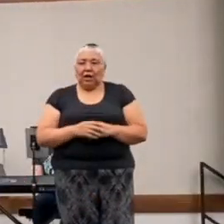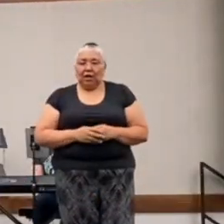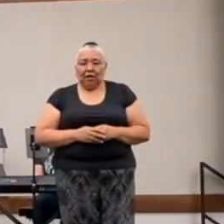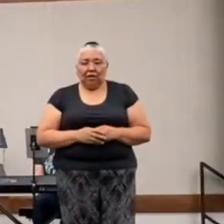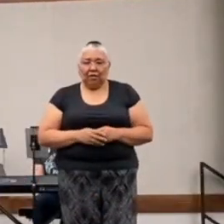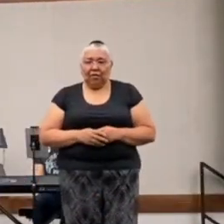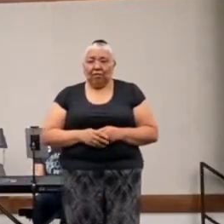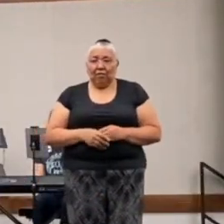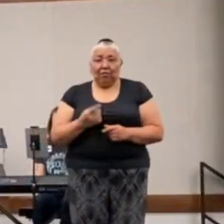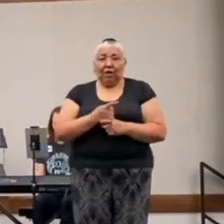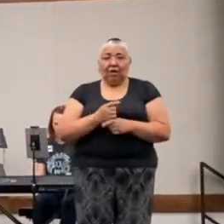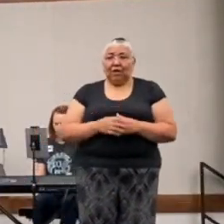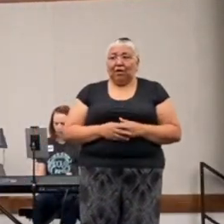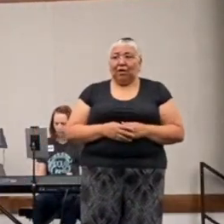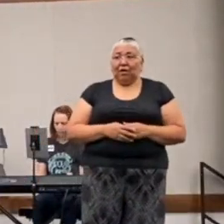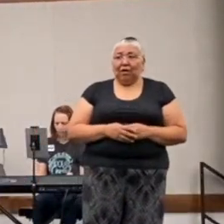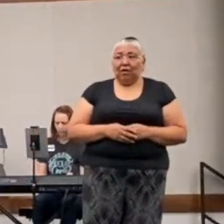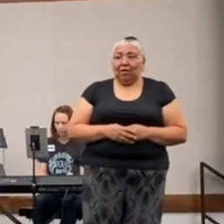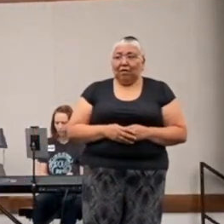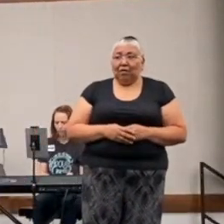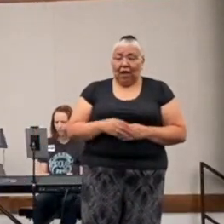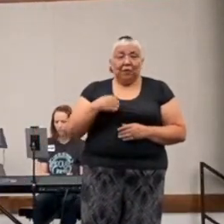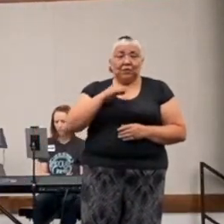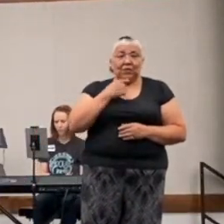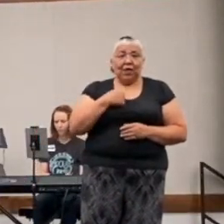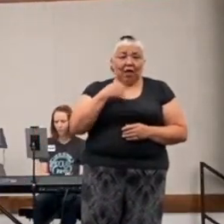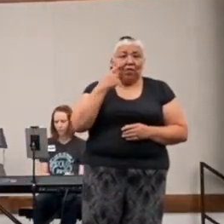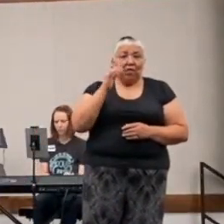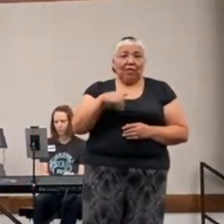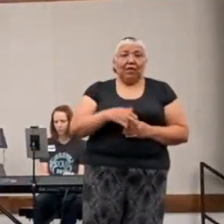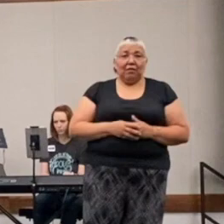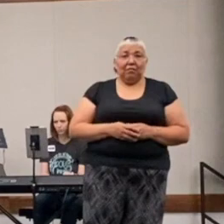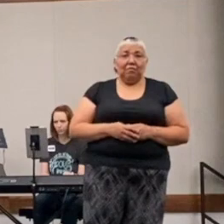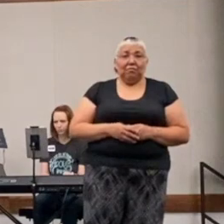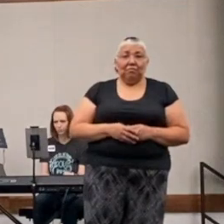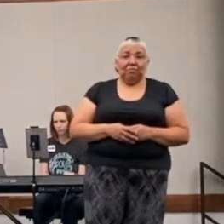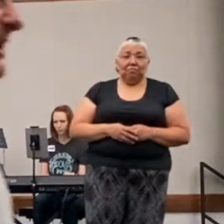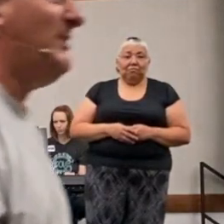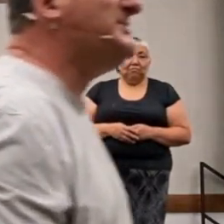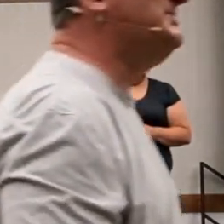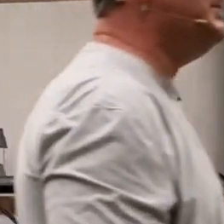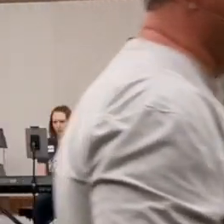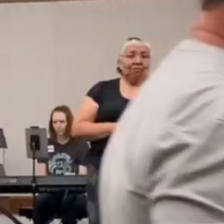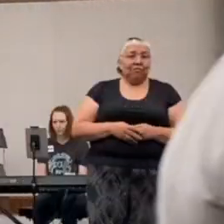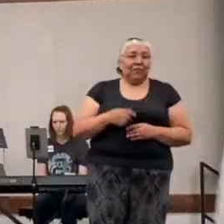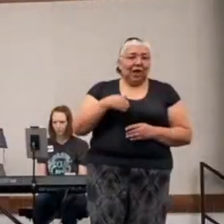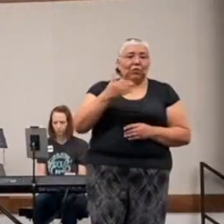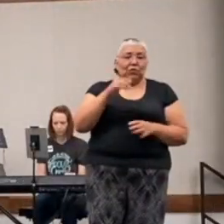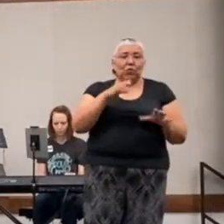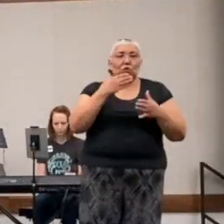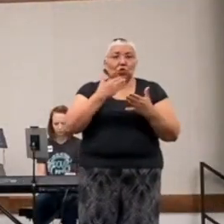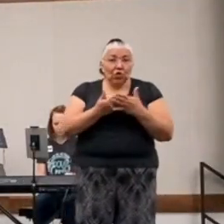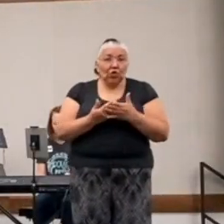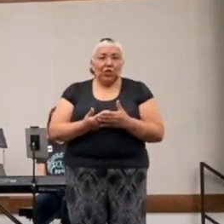right? Uh-huh. I'm serious. I thought that. And I was doing good.